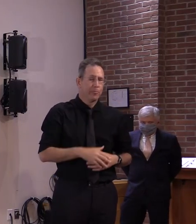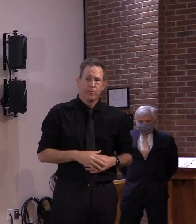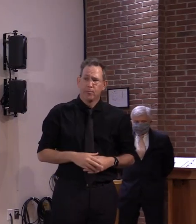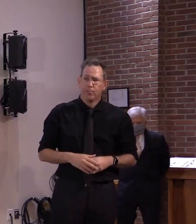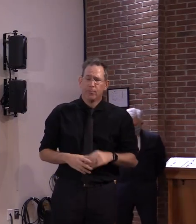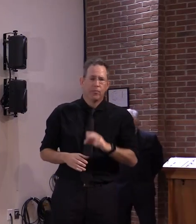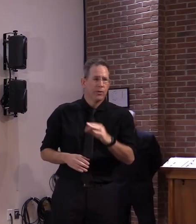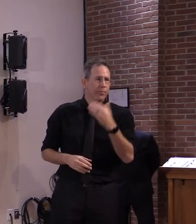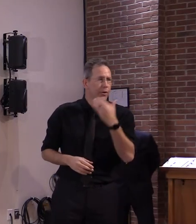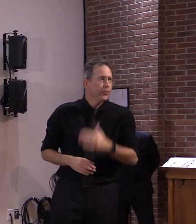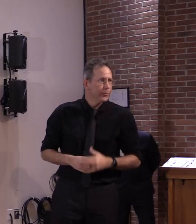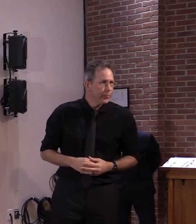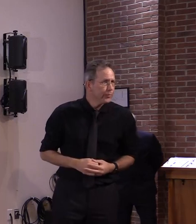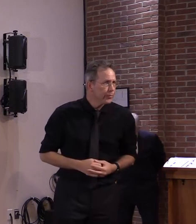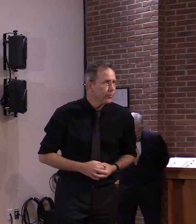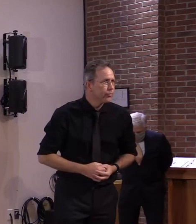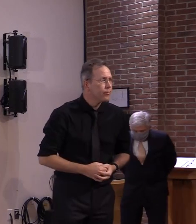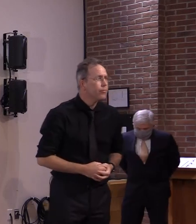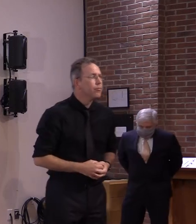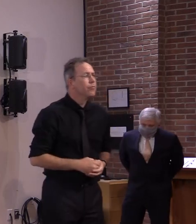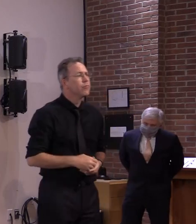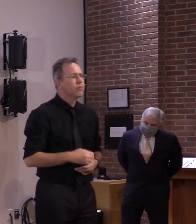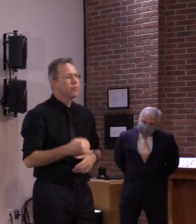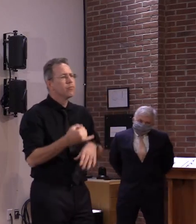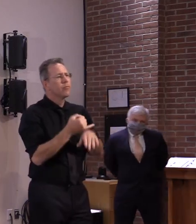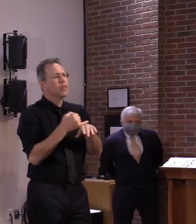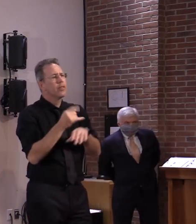Mike Donahue, the Islander.